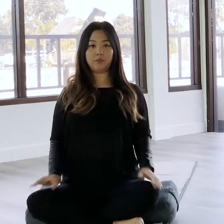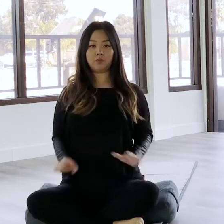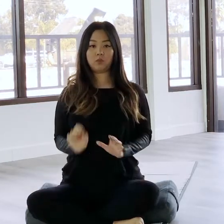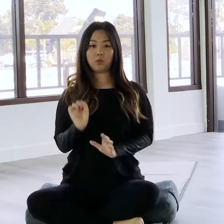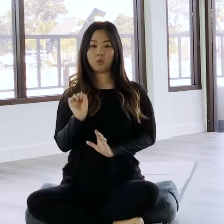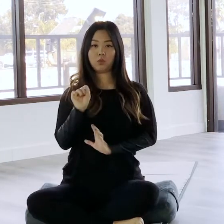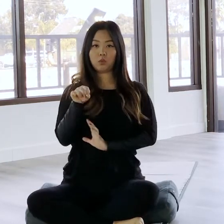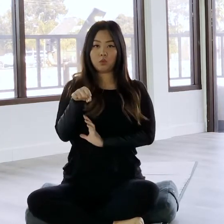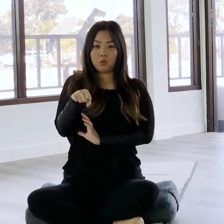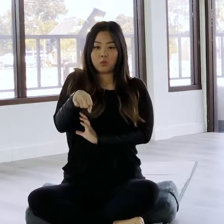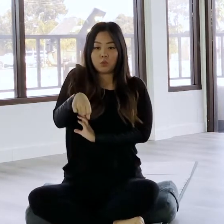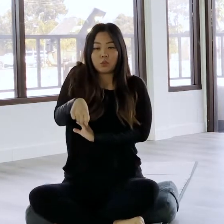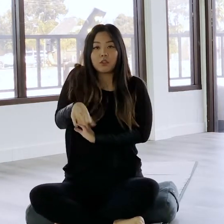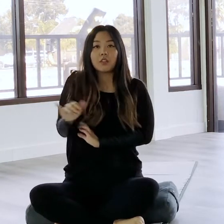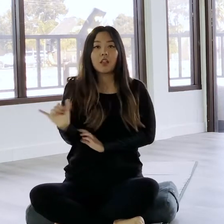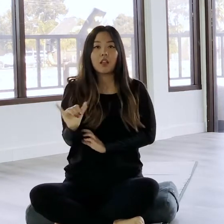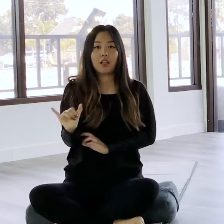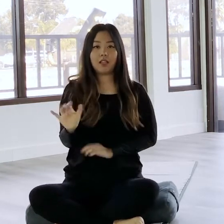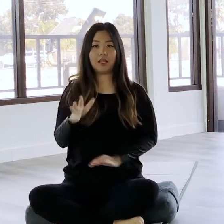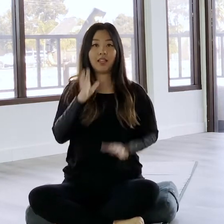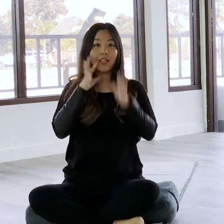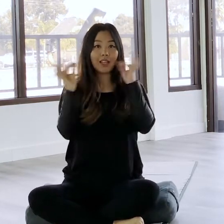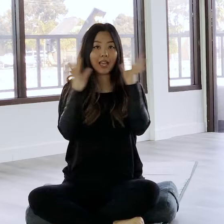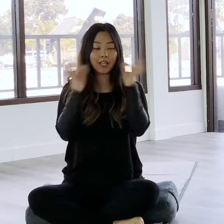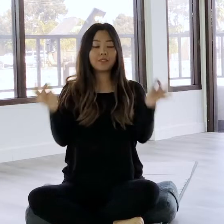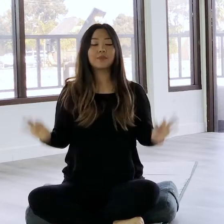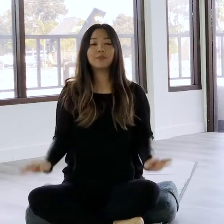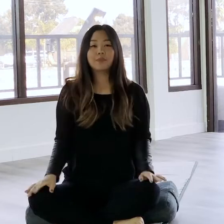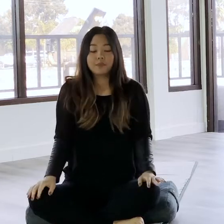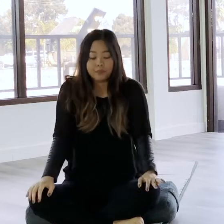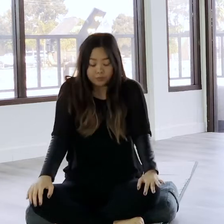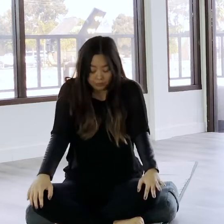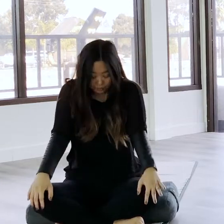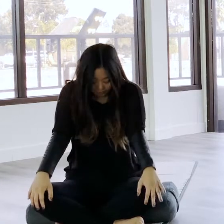back, bringing the heart and navel in.